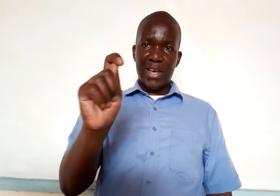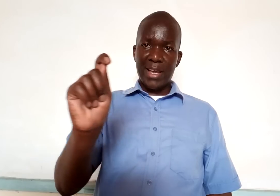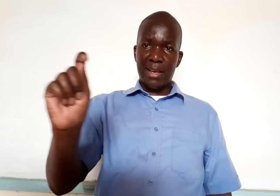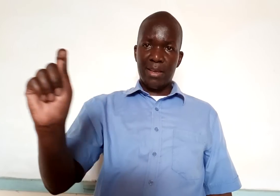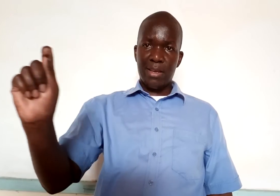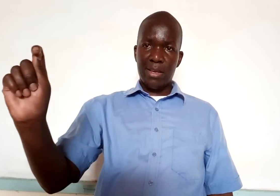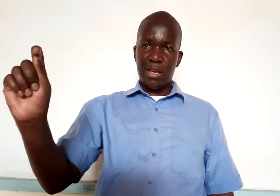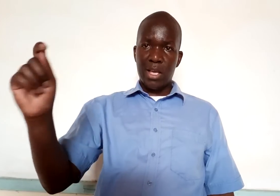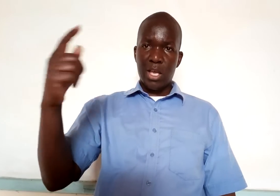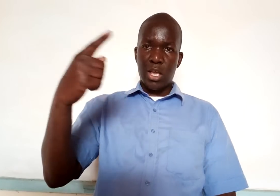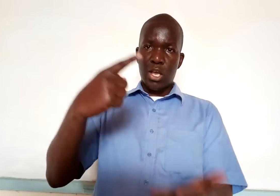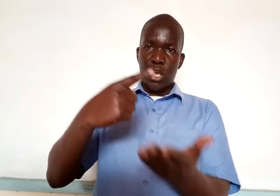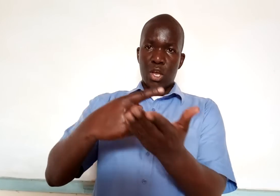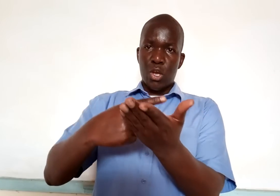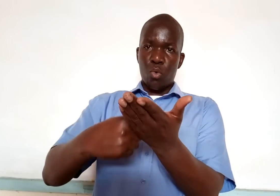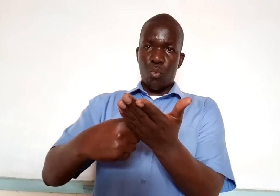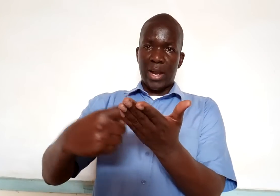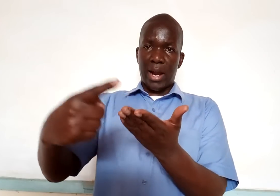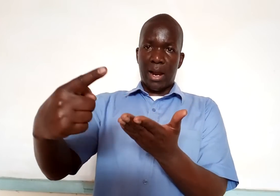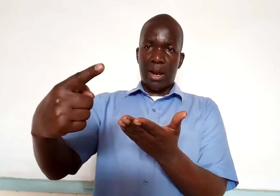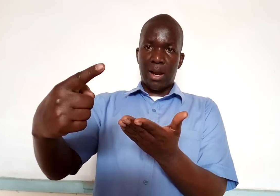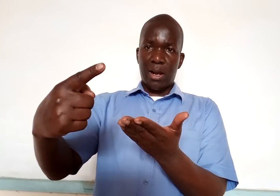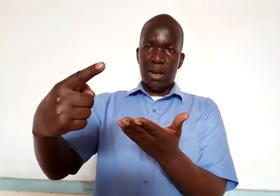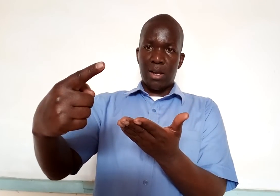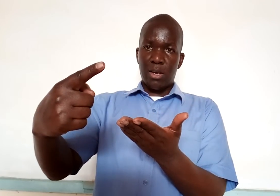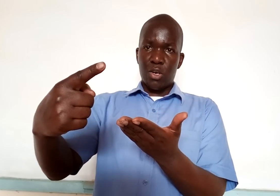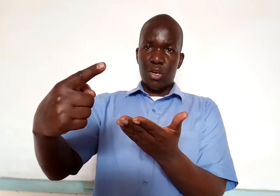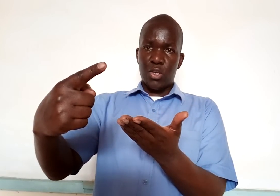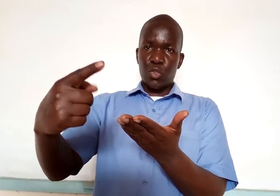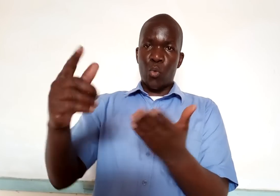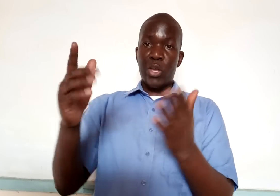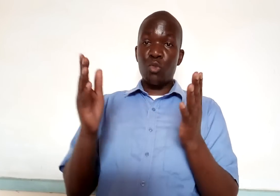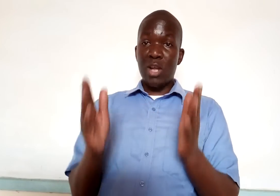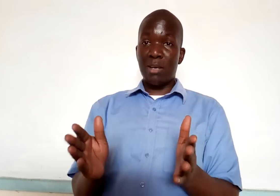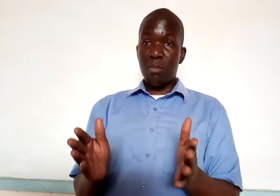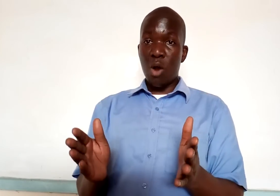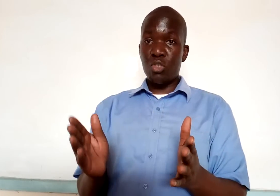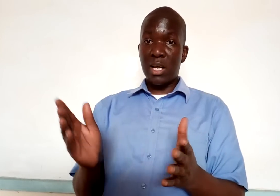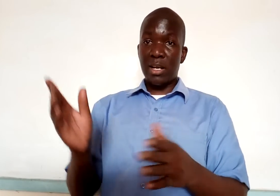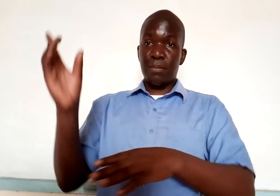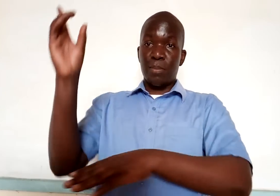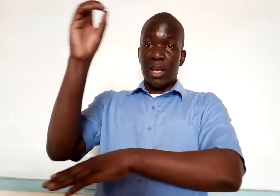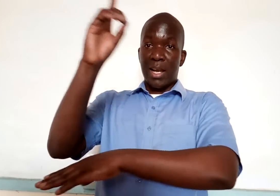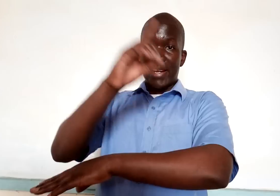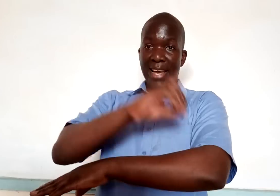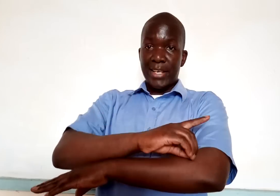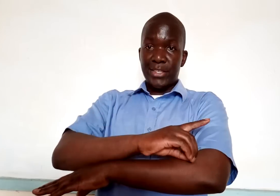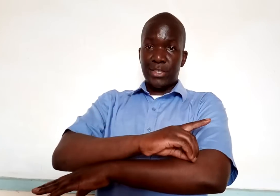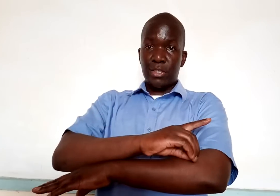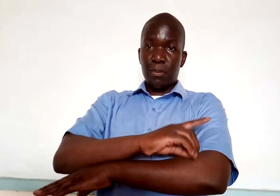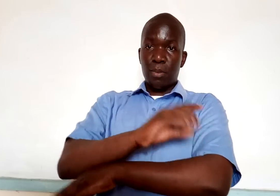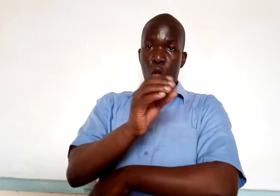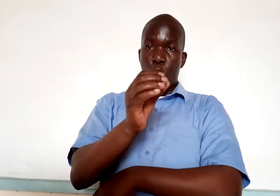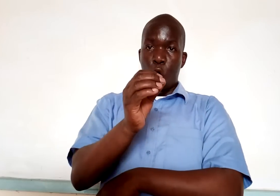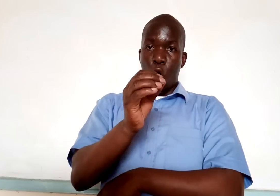the week. So we are going to learn about days